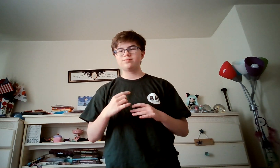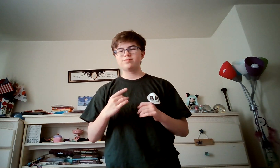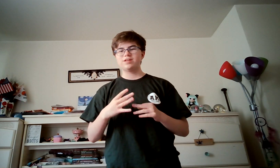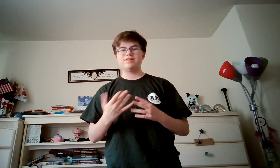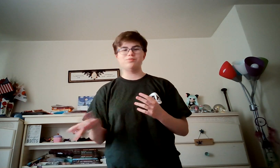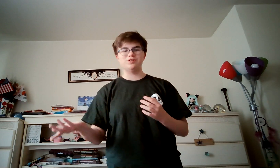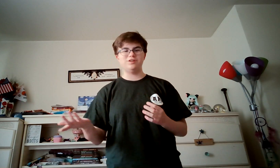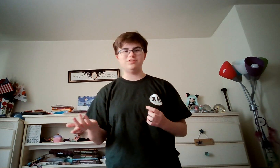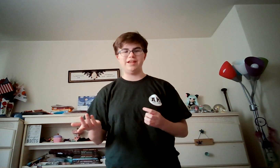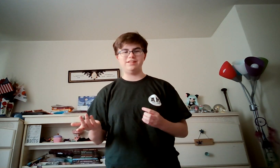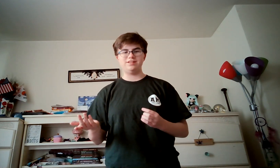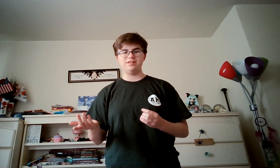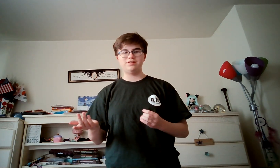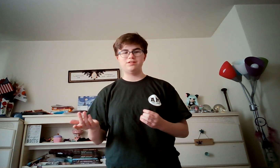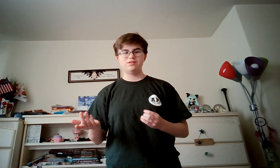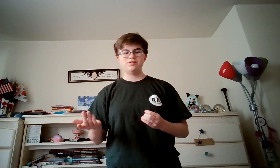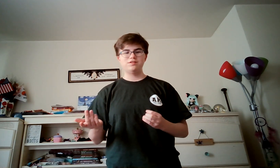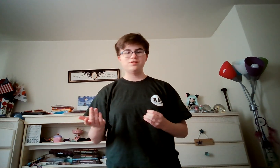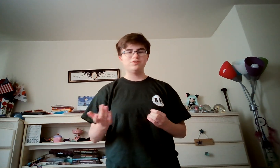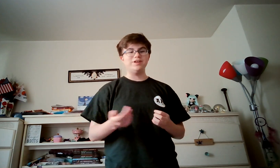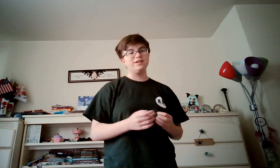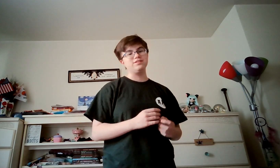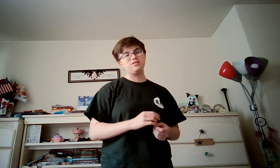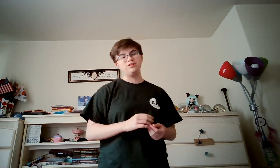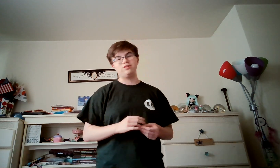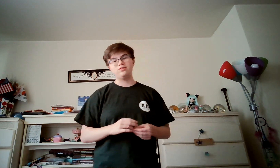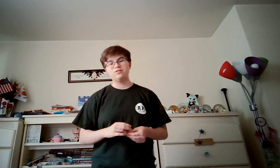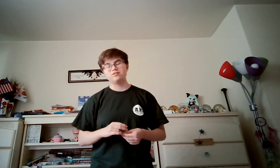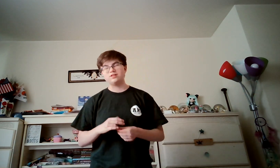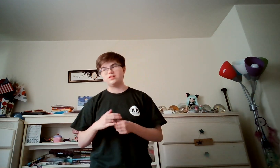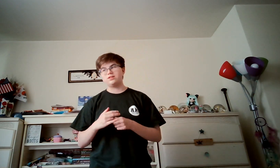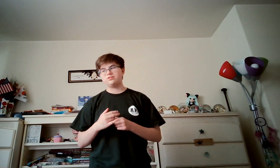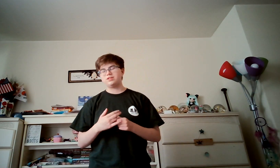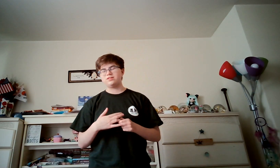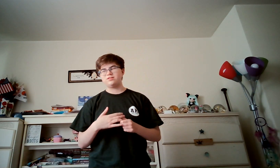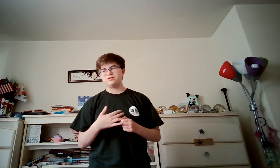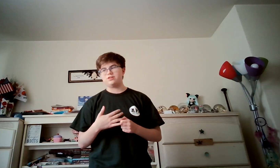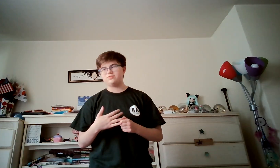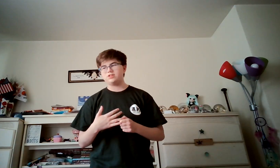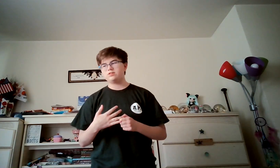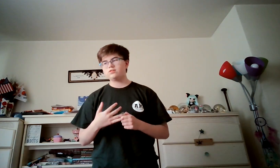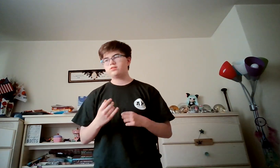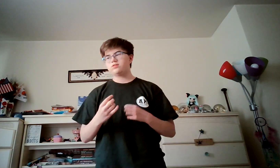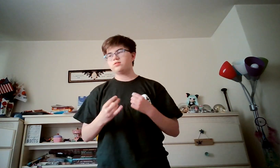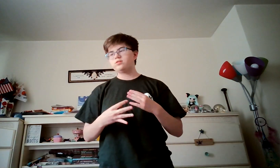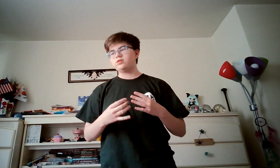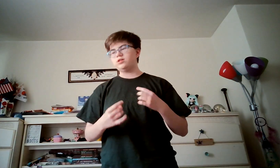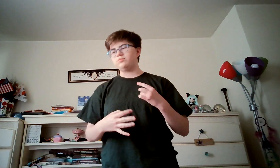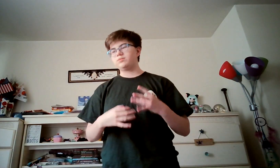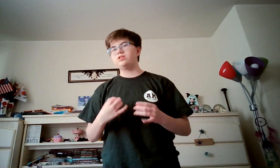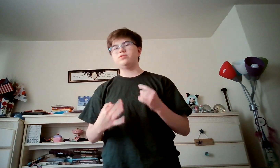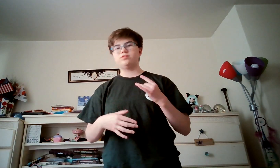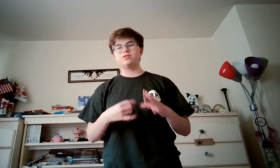because everyone calls her auntie. So I got to see her. I don't get to see her often, because she'll come for